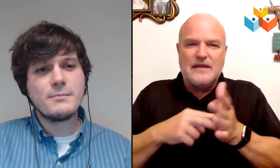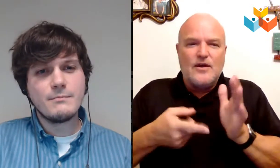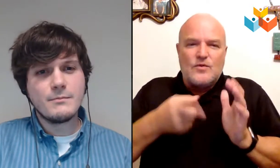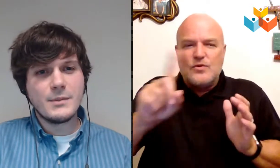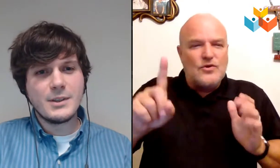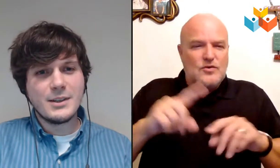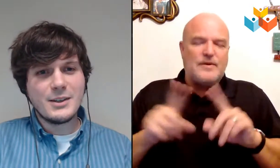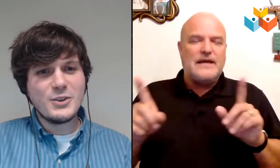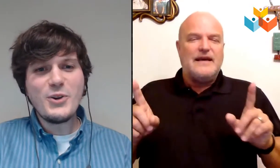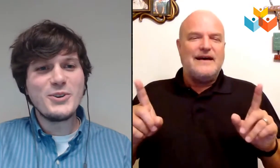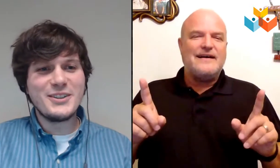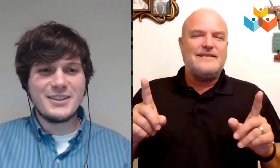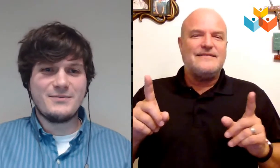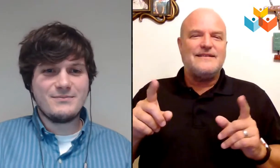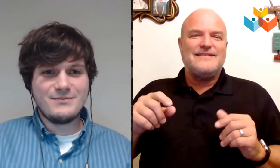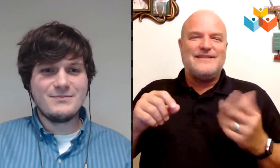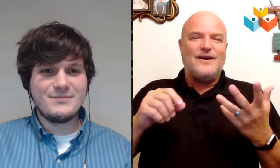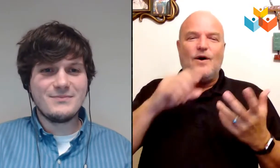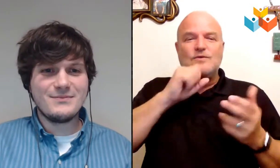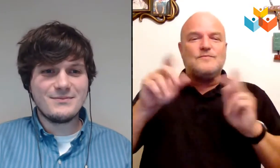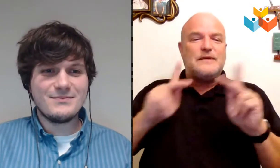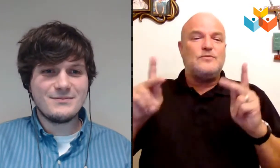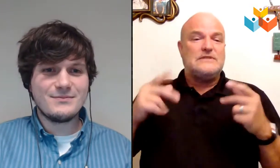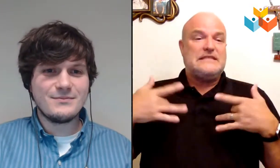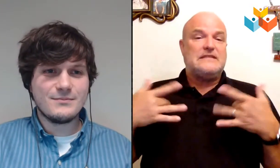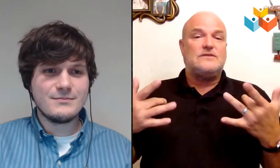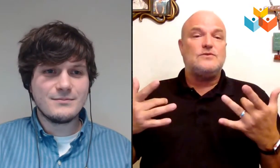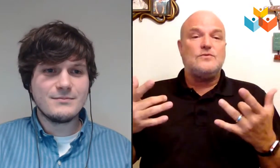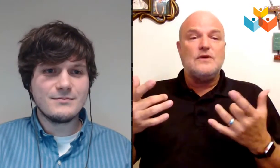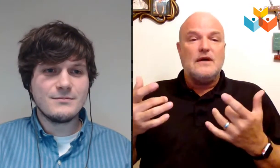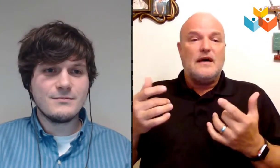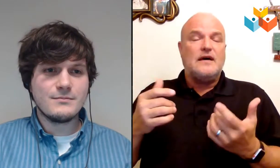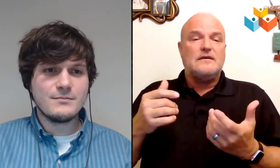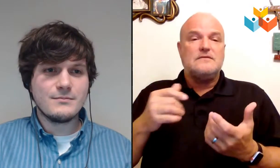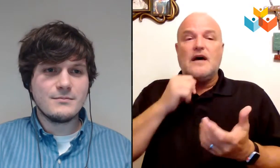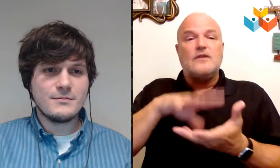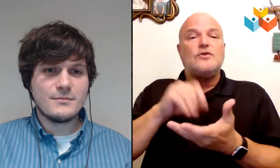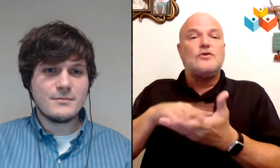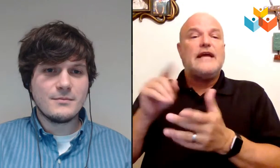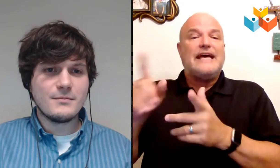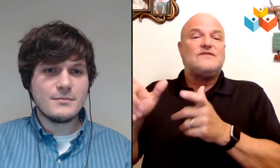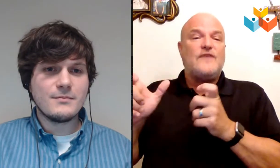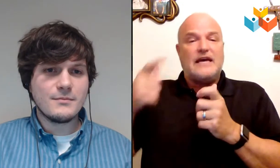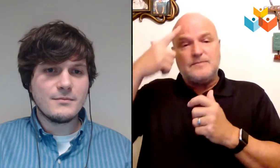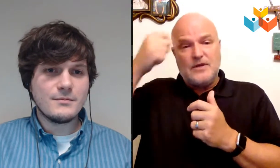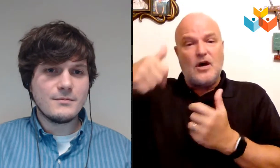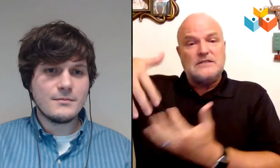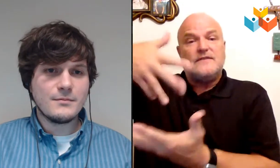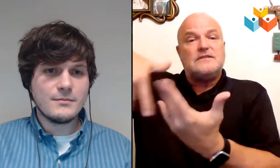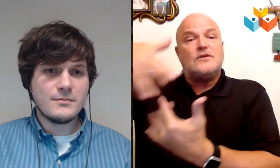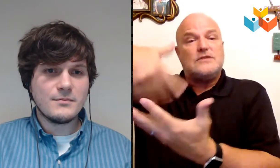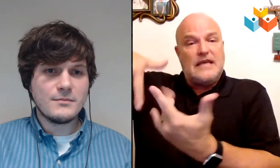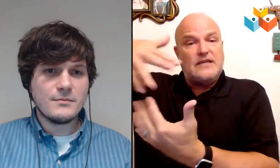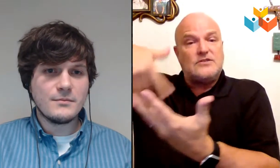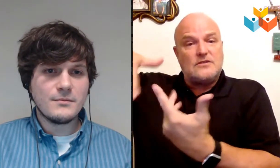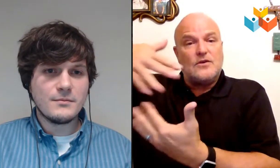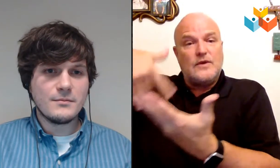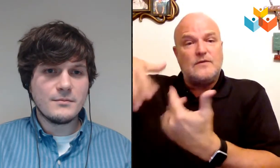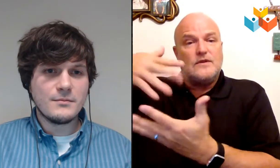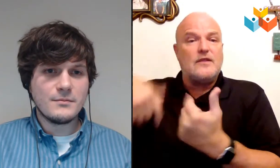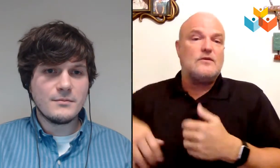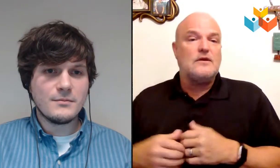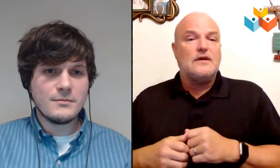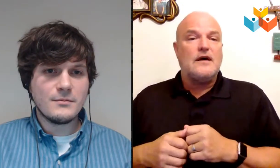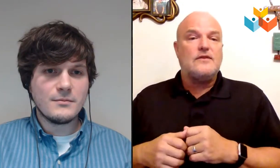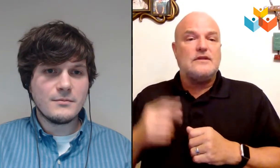don't mean to be rude, but older people would tend to not learn as fast because of the association